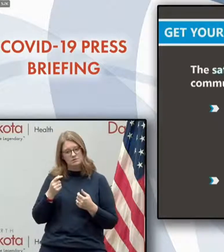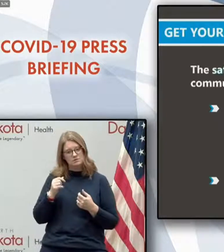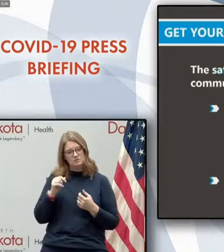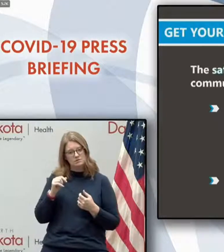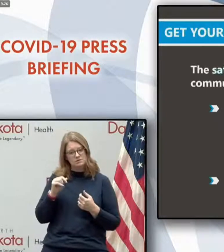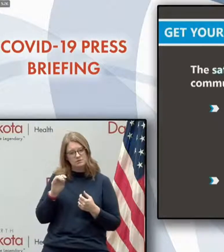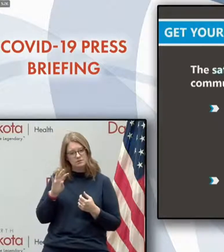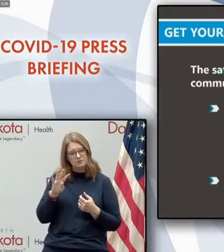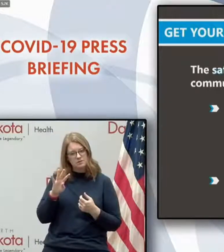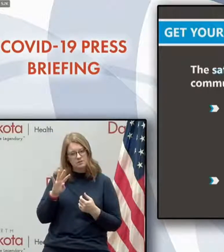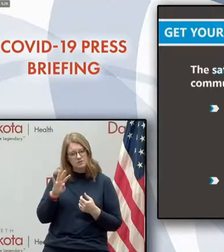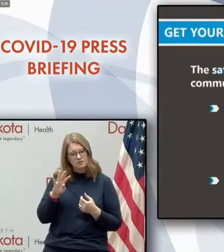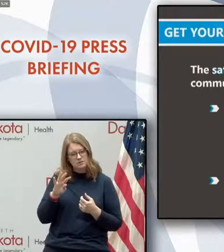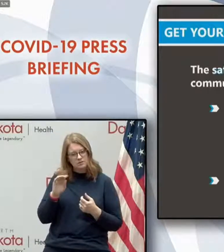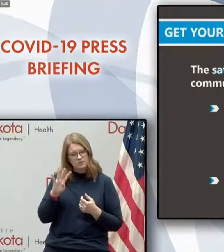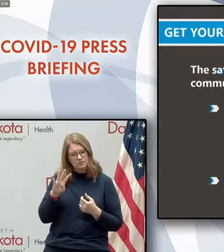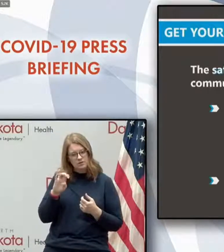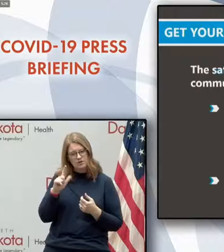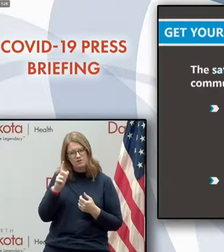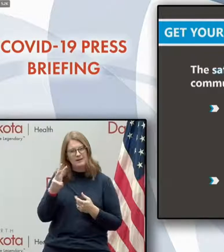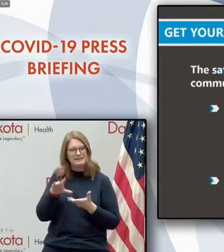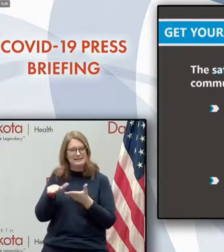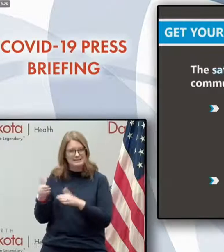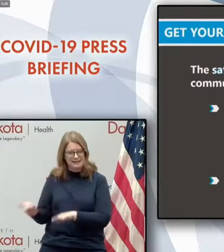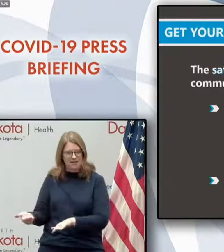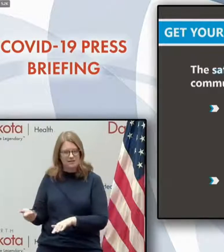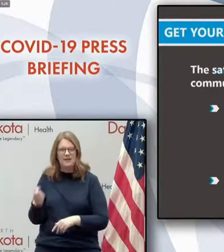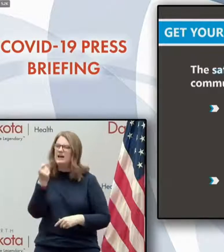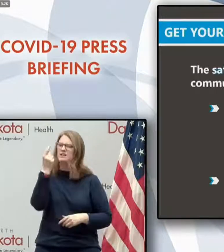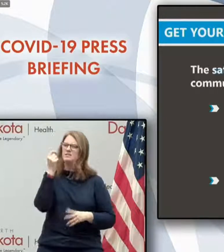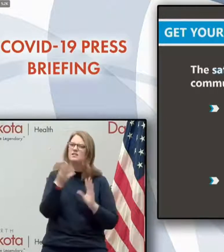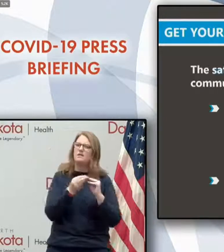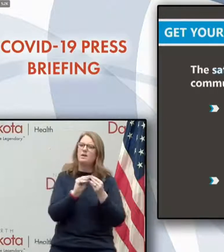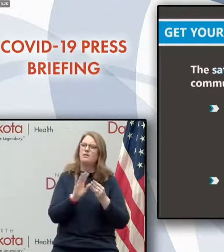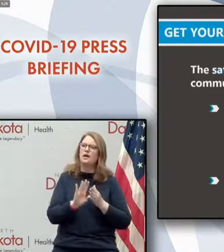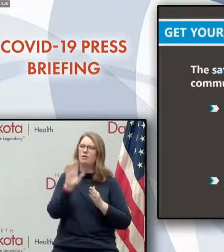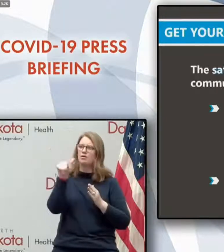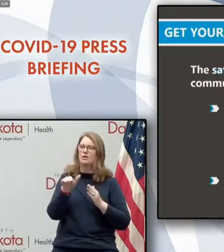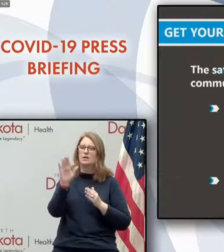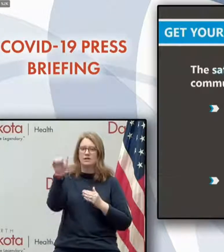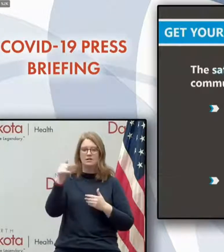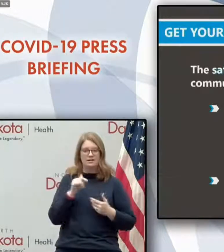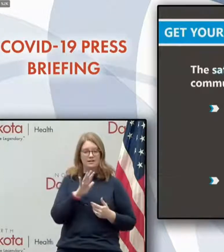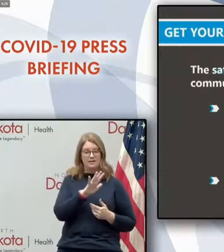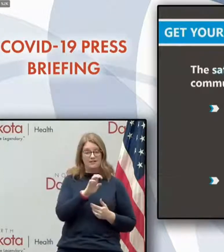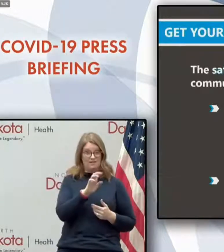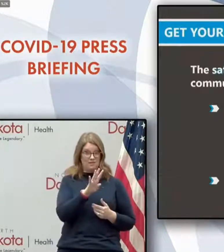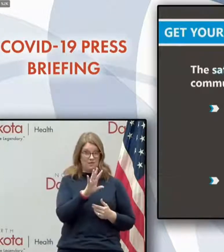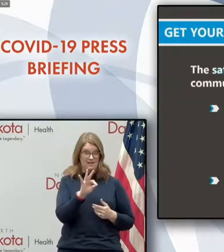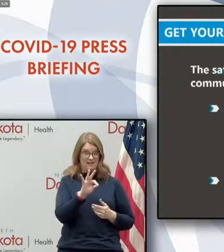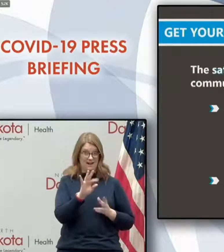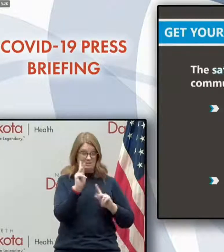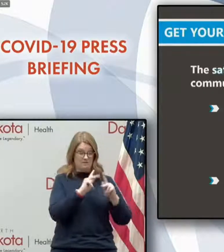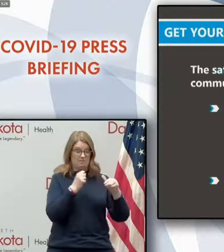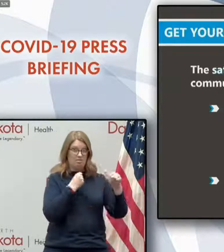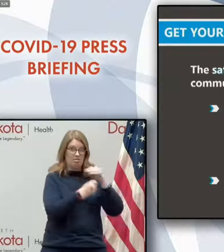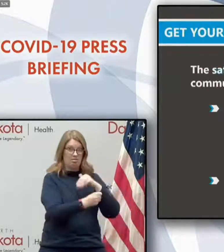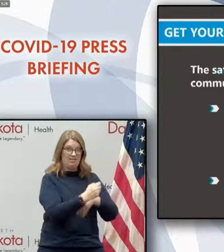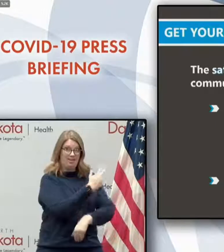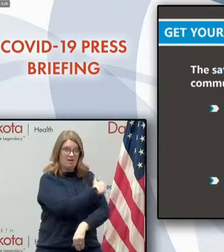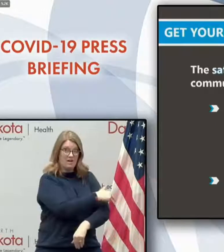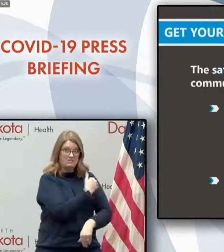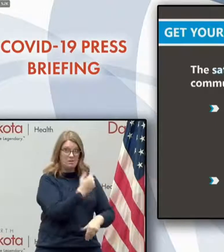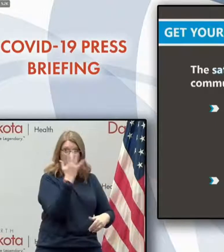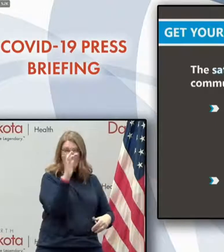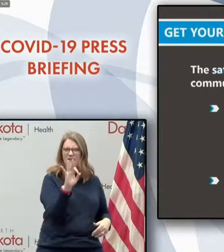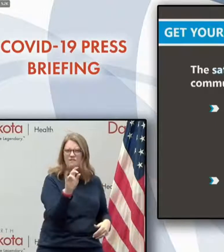that is a number that goes up and down every year, and 549 hospitalizations related to that. If